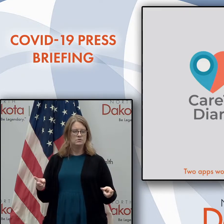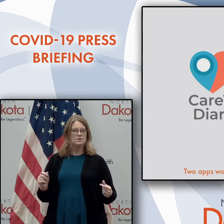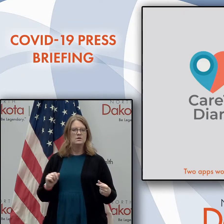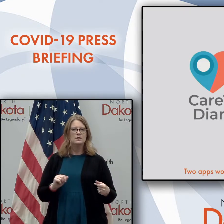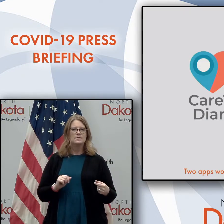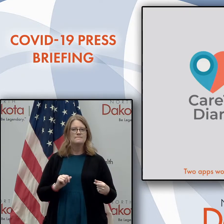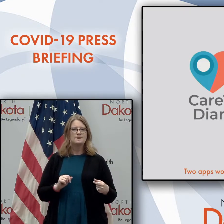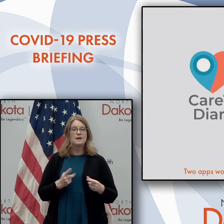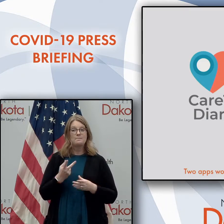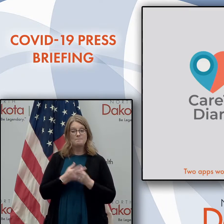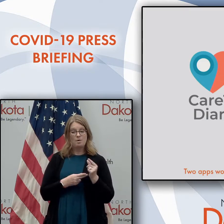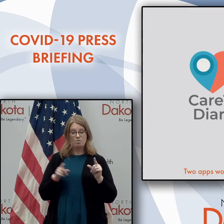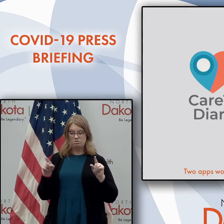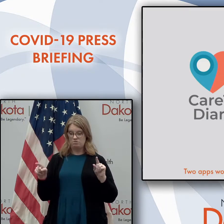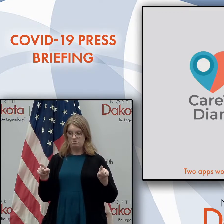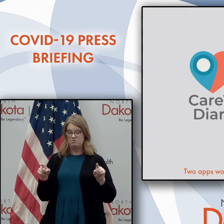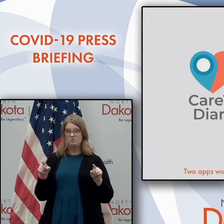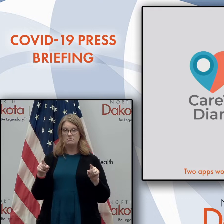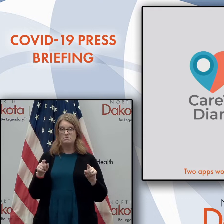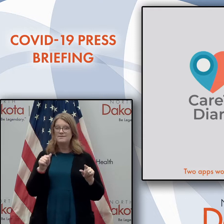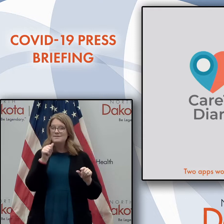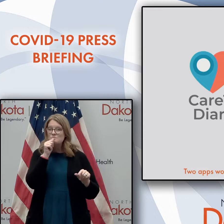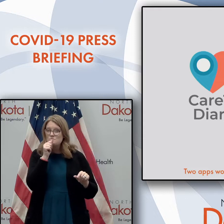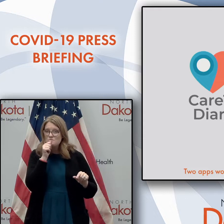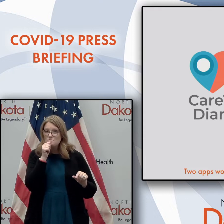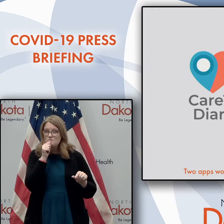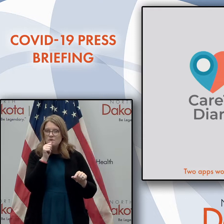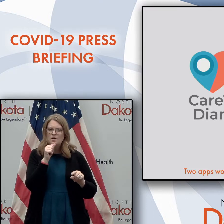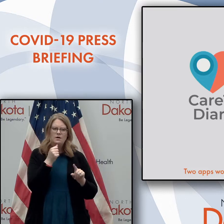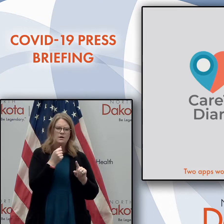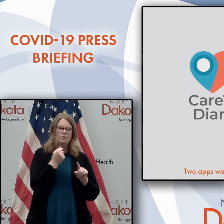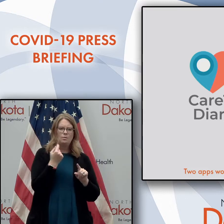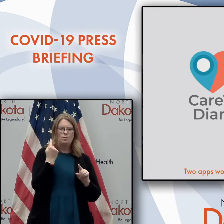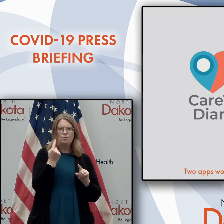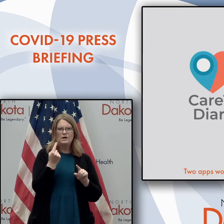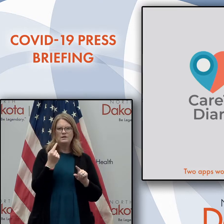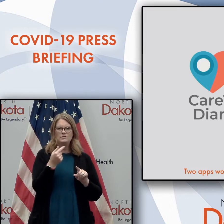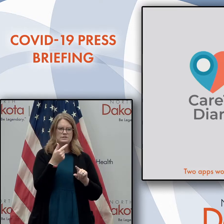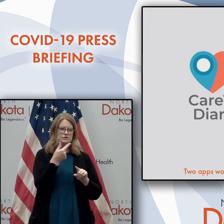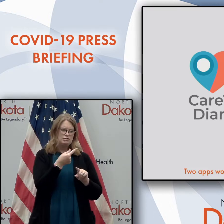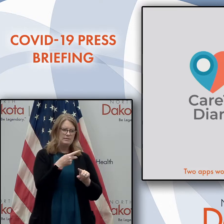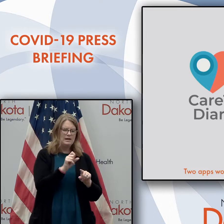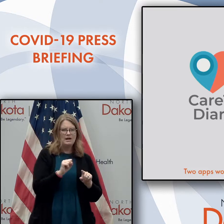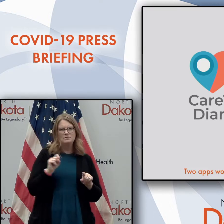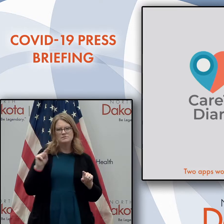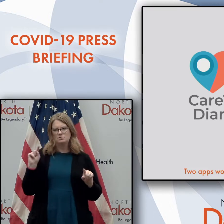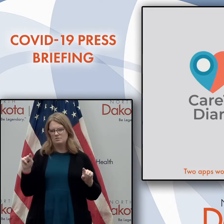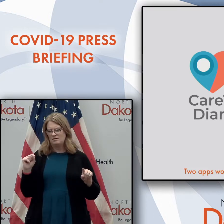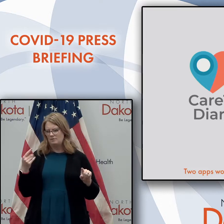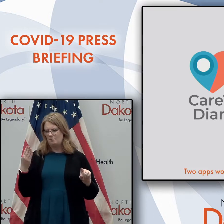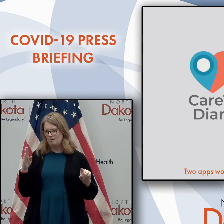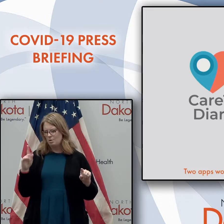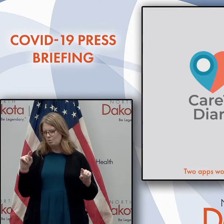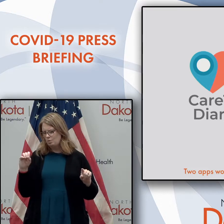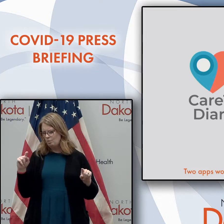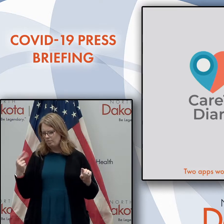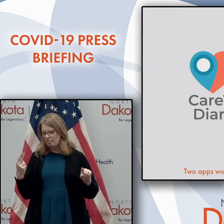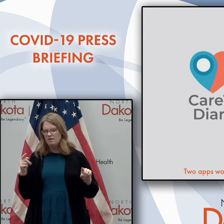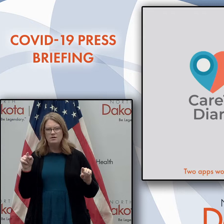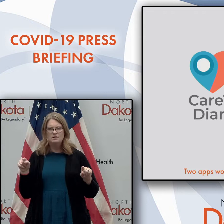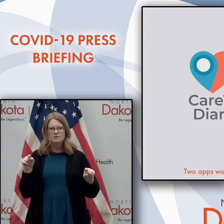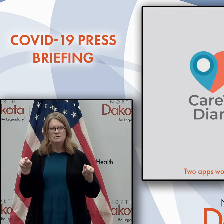applications. Both of them ensure your privacy. One uses GPS, one uses Bluetooth, and this is again